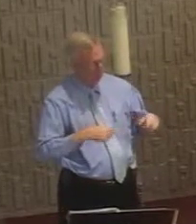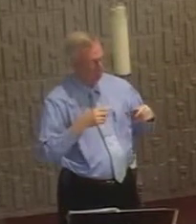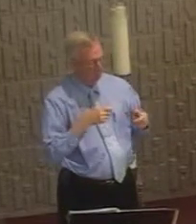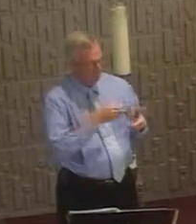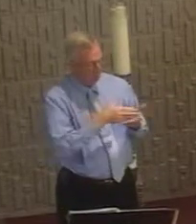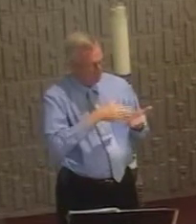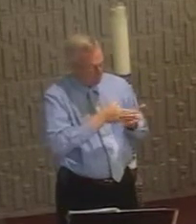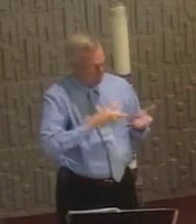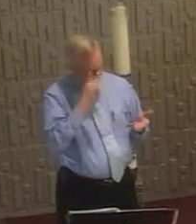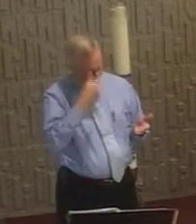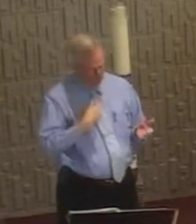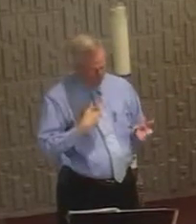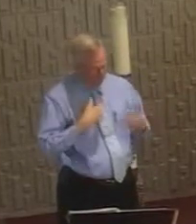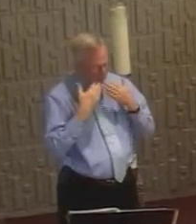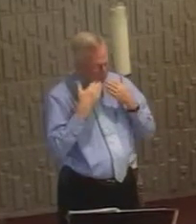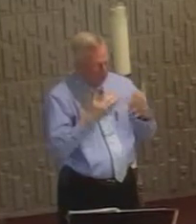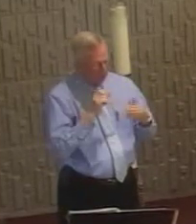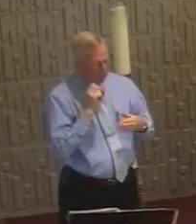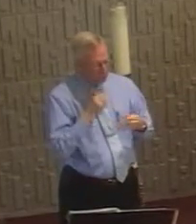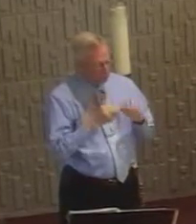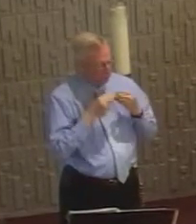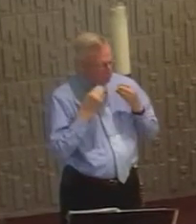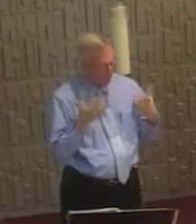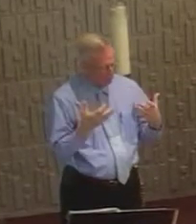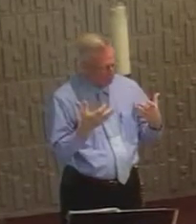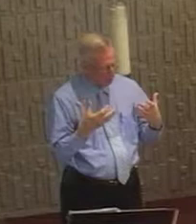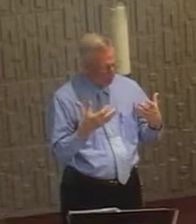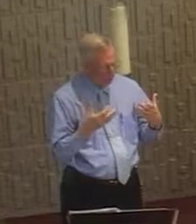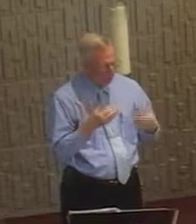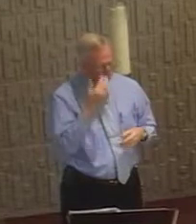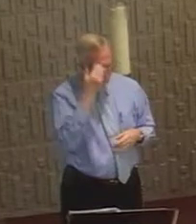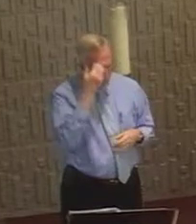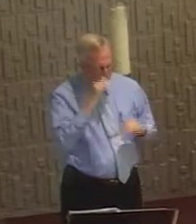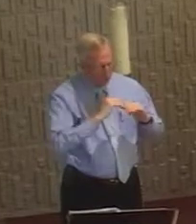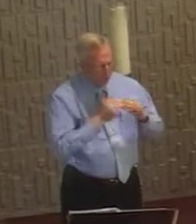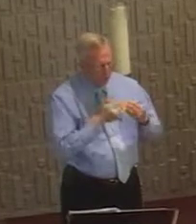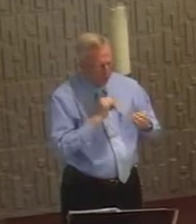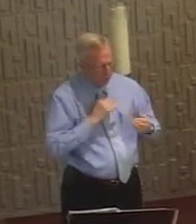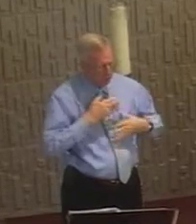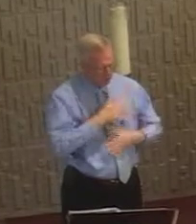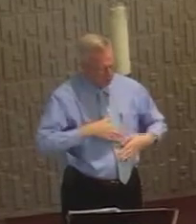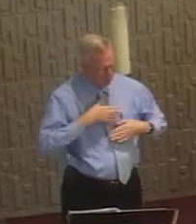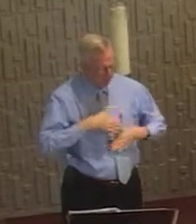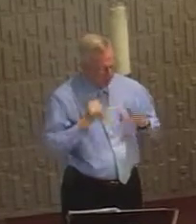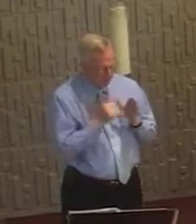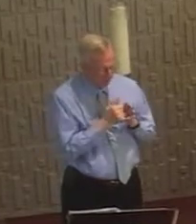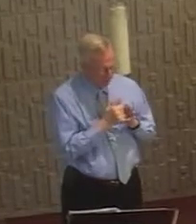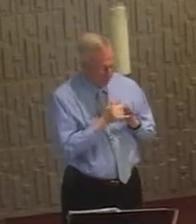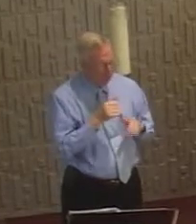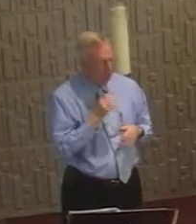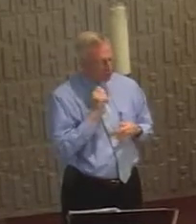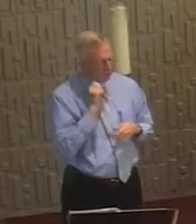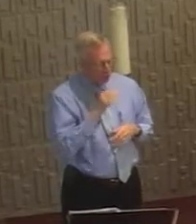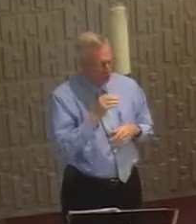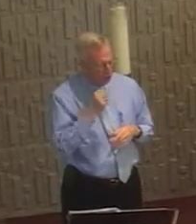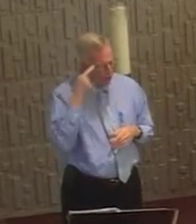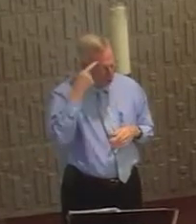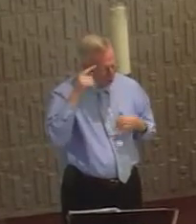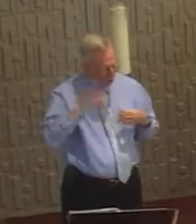Oh, thank you so much. You don't know how much I appreciate it. You are so thoughtful for doing this. Thank